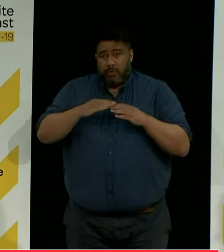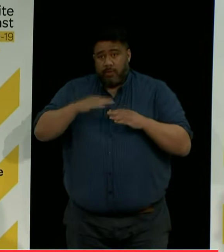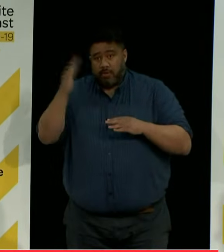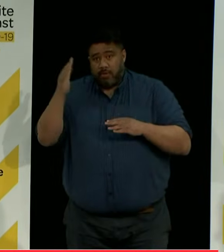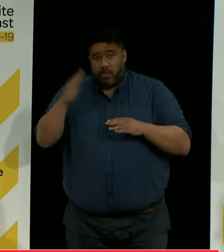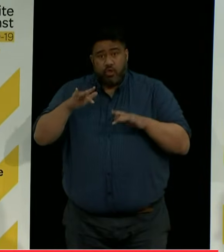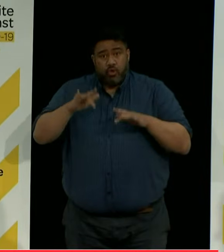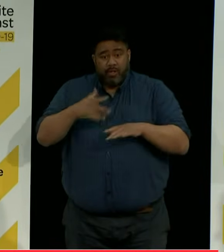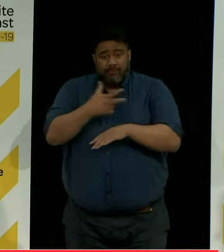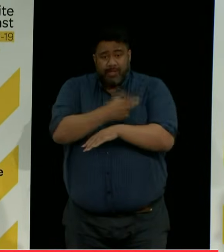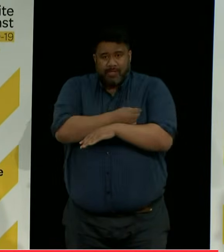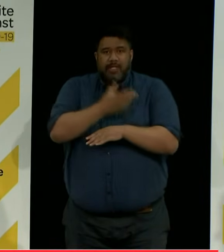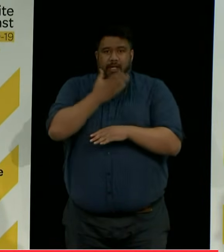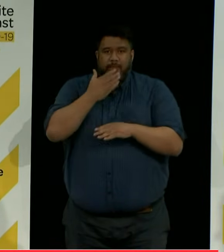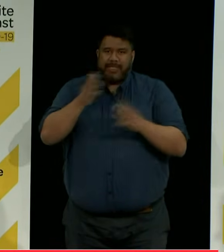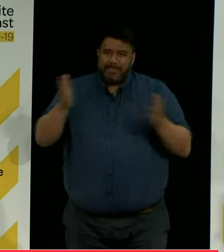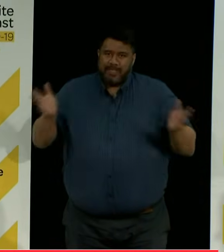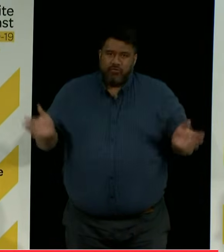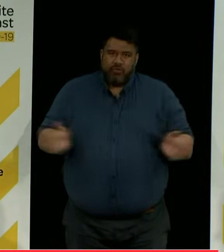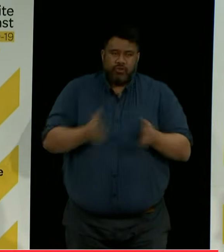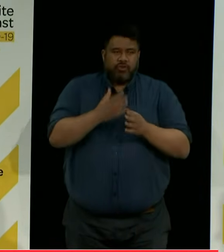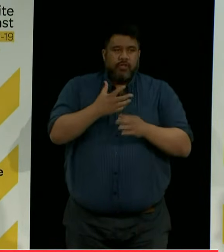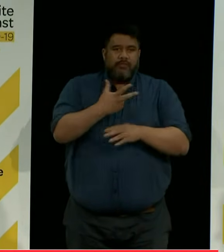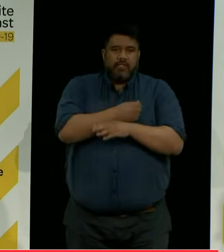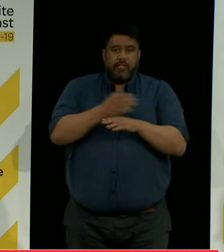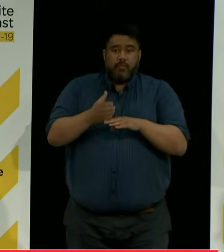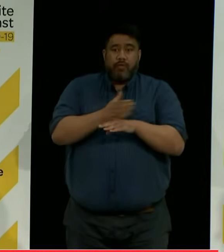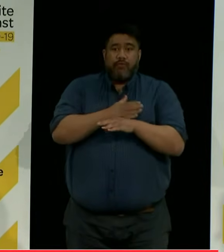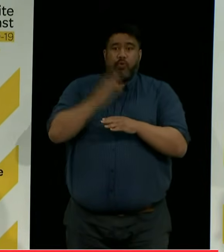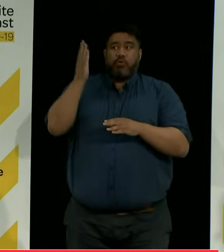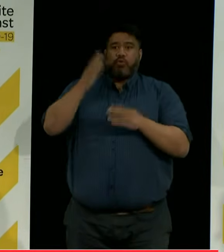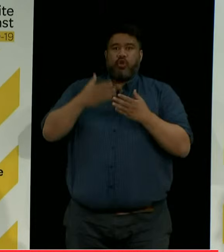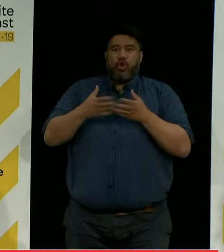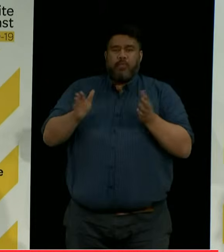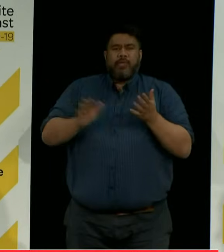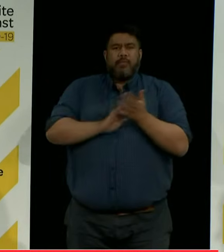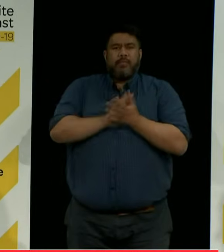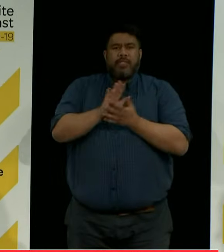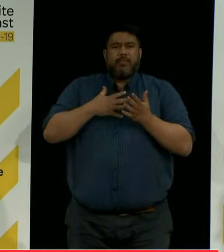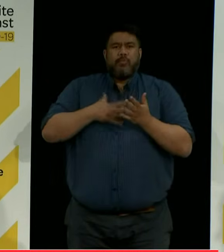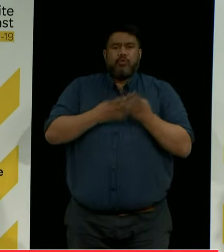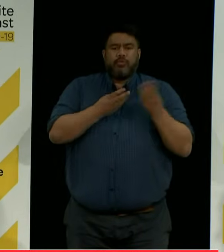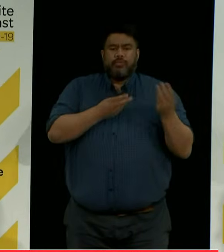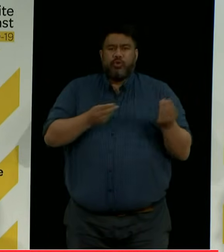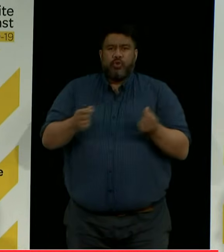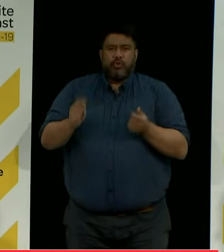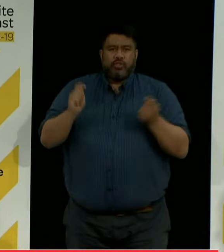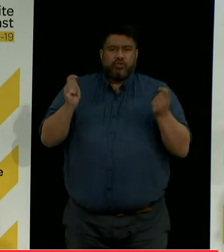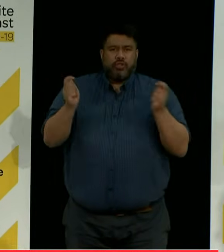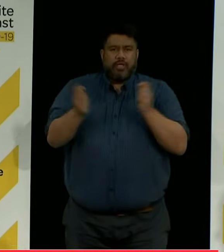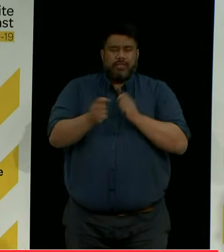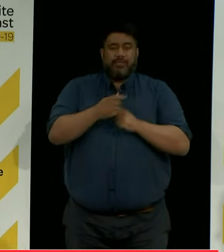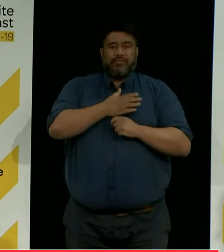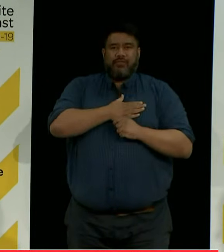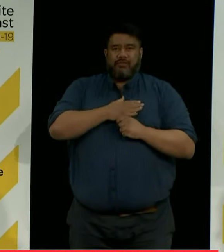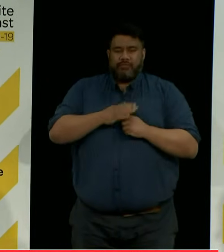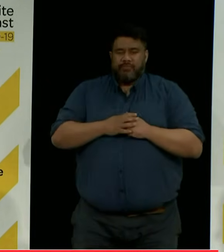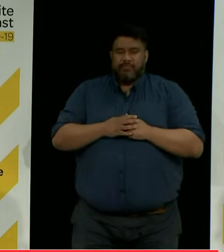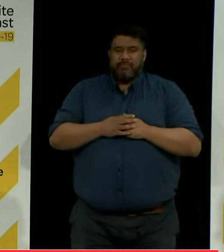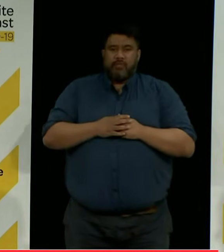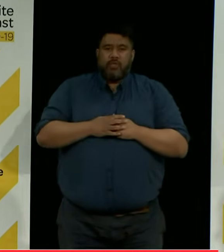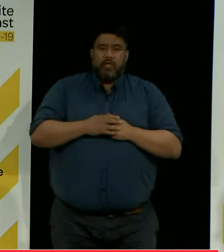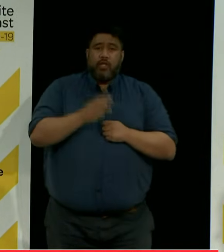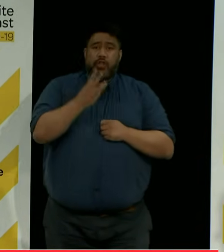to get them vaccinated before school reopens to make the transition safer for everyone. In total, this phasing amounts